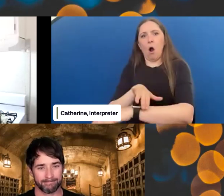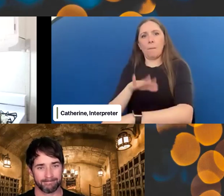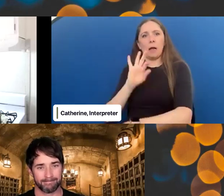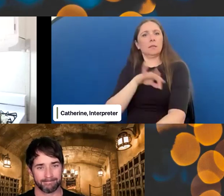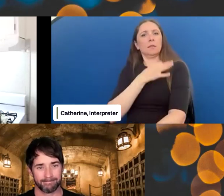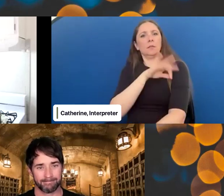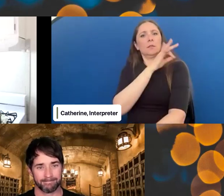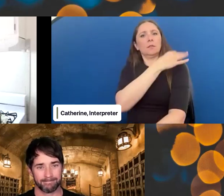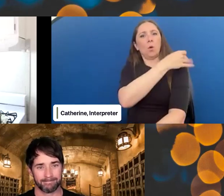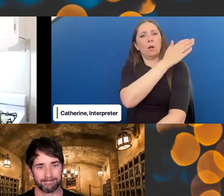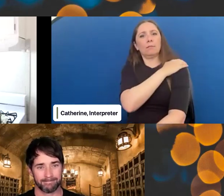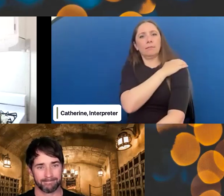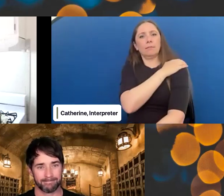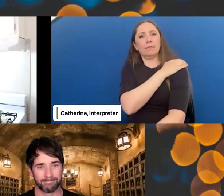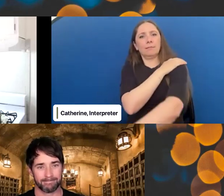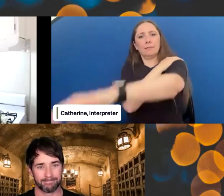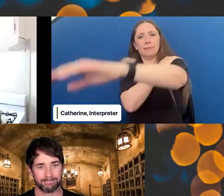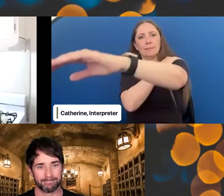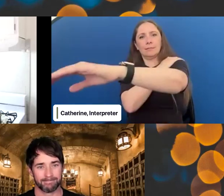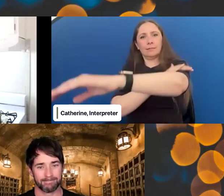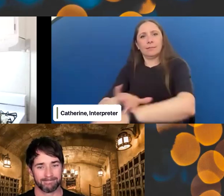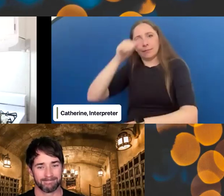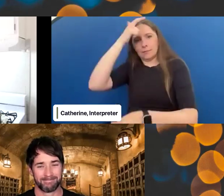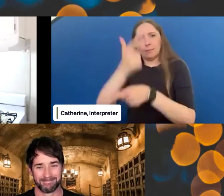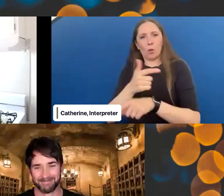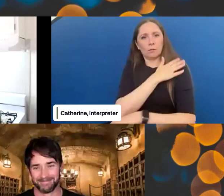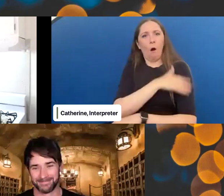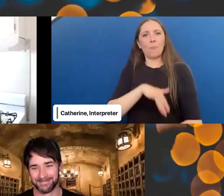shoulder. So this is my brother's arm.